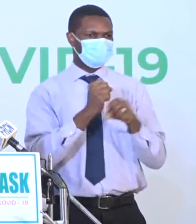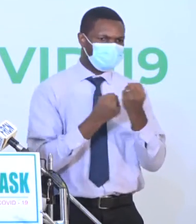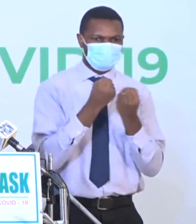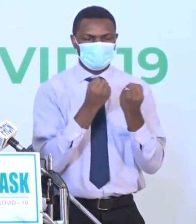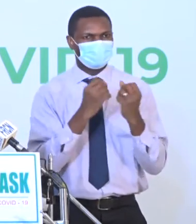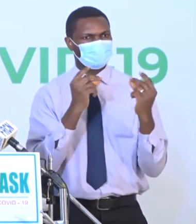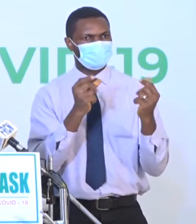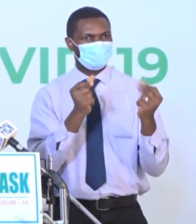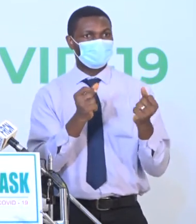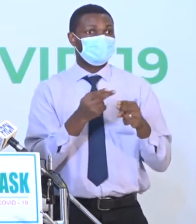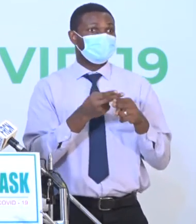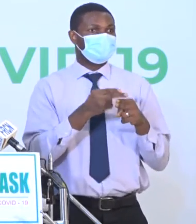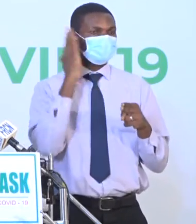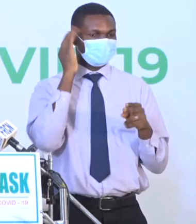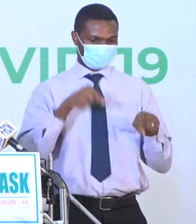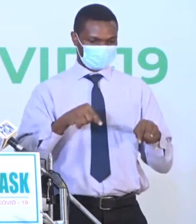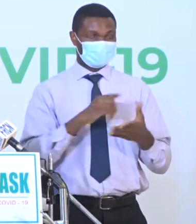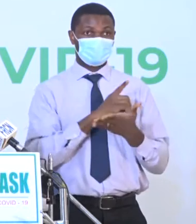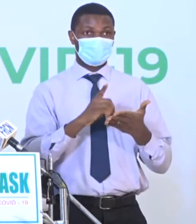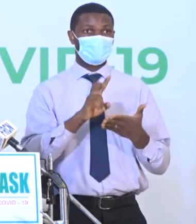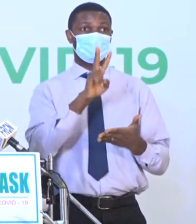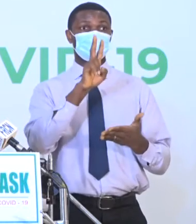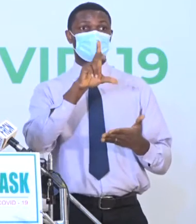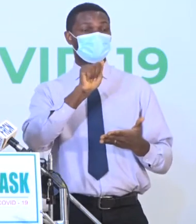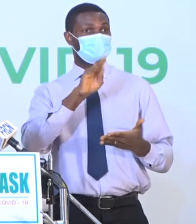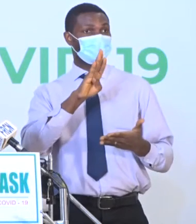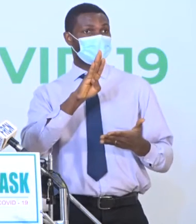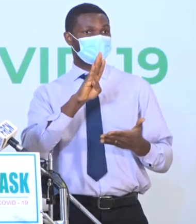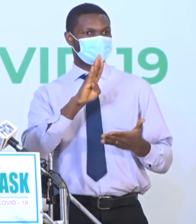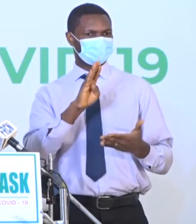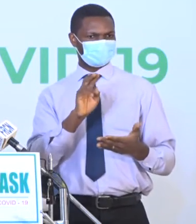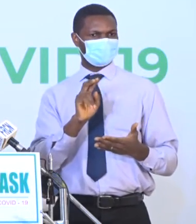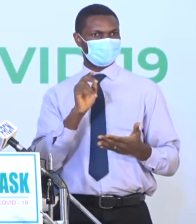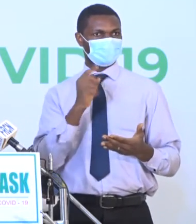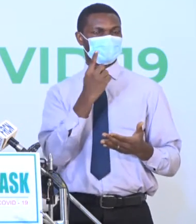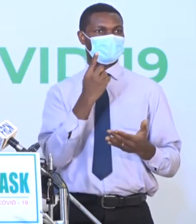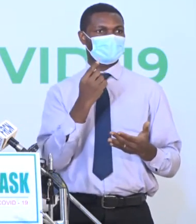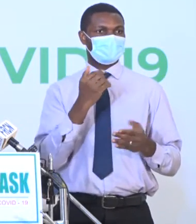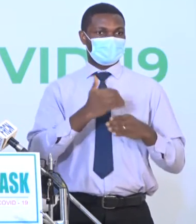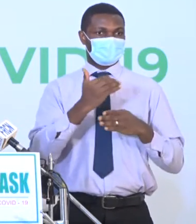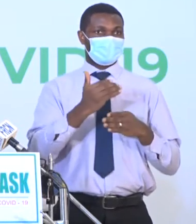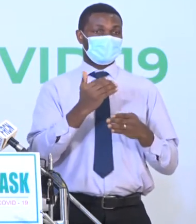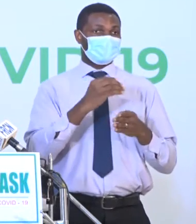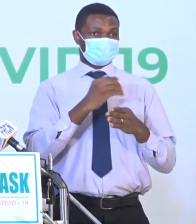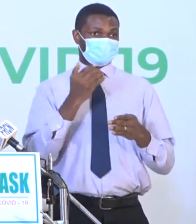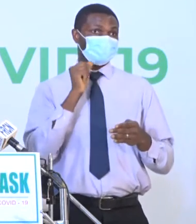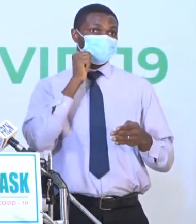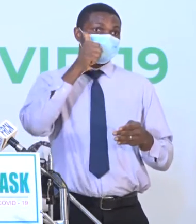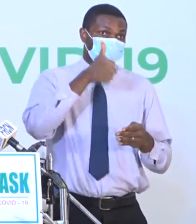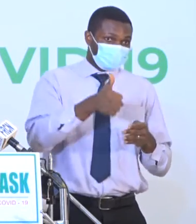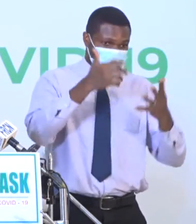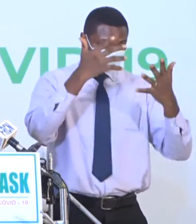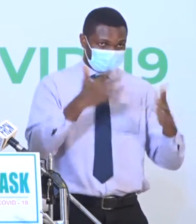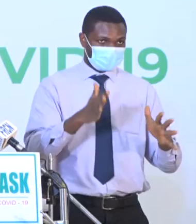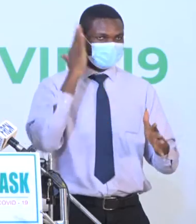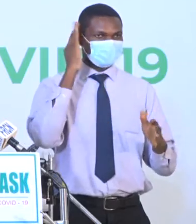NCDC Director General Chikwe Ihiakwazu said that researchers and scientists were still working hard to understand if the variant